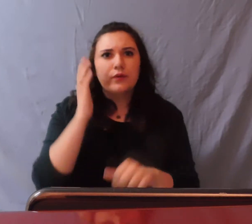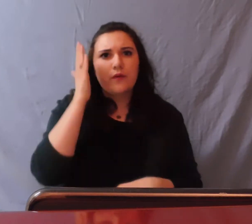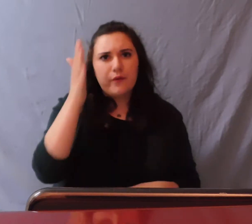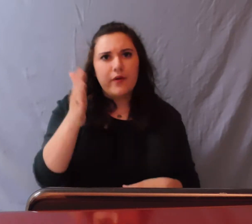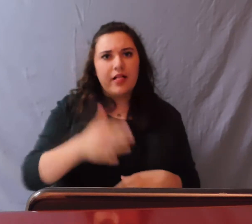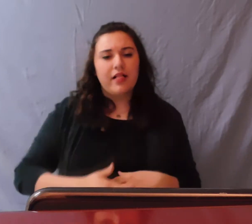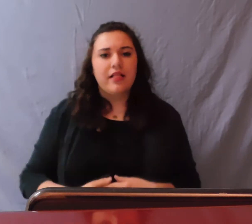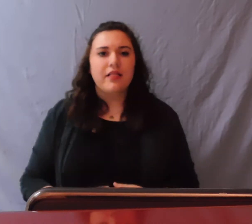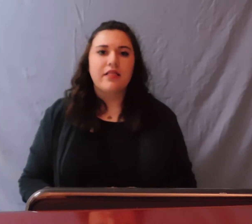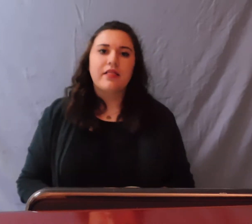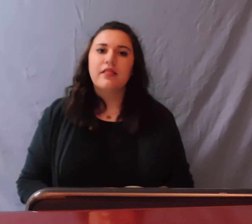here.